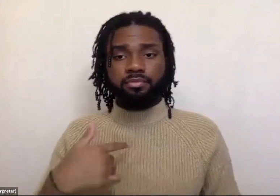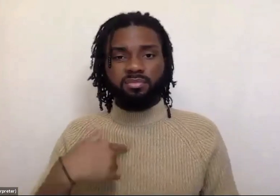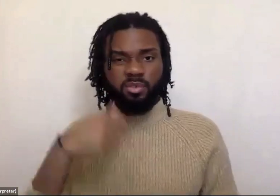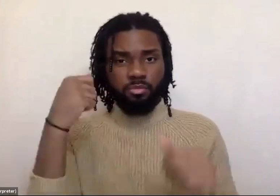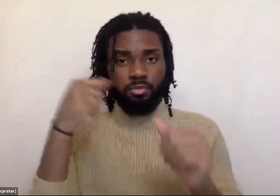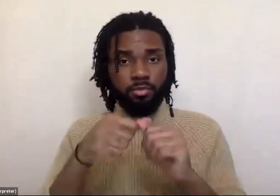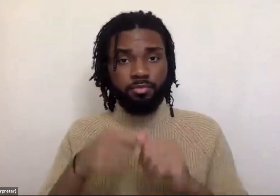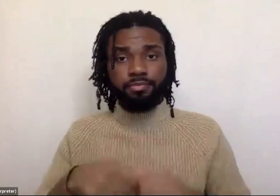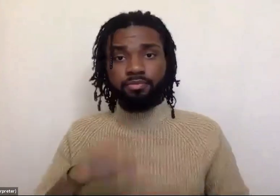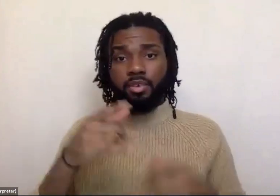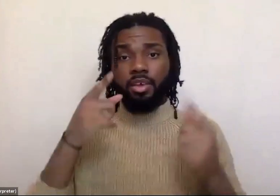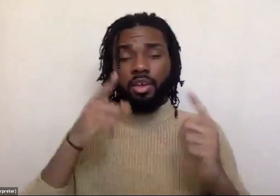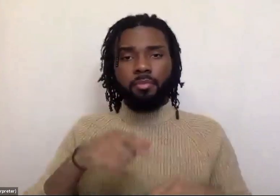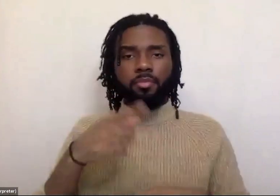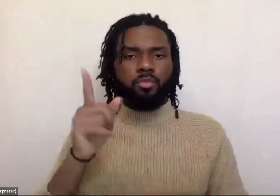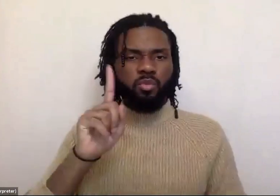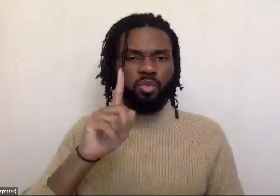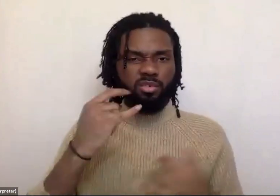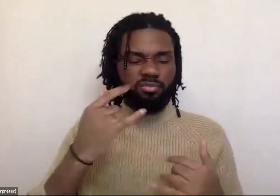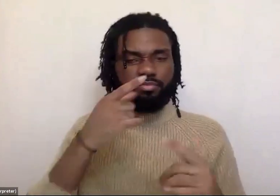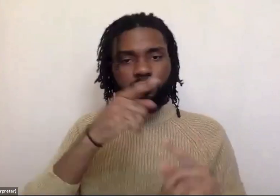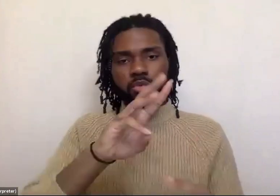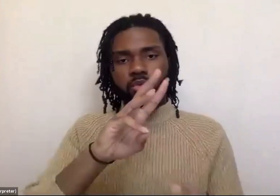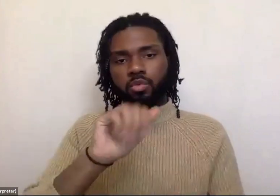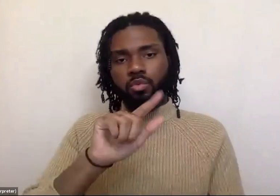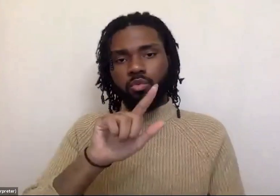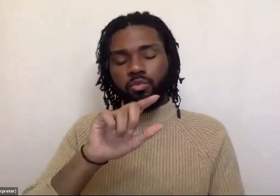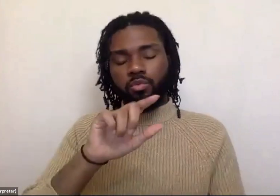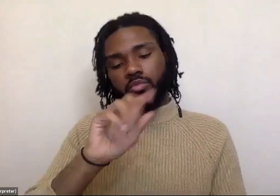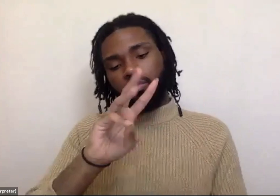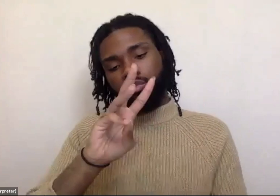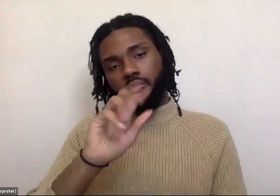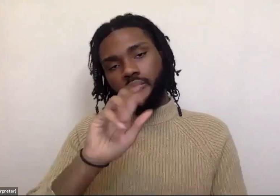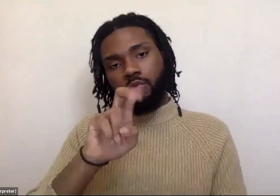we were at Waveland, and so it was right after the 64